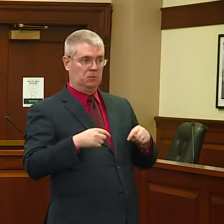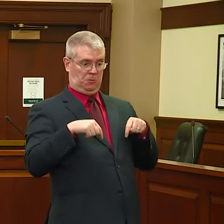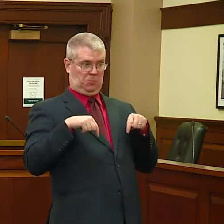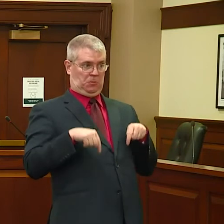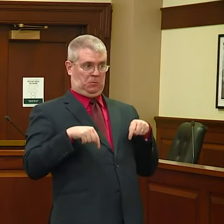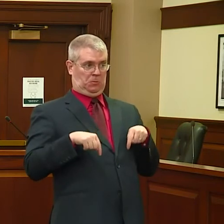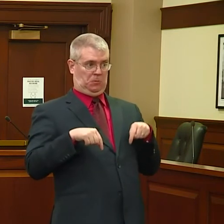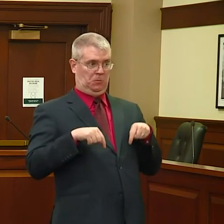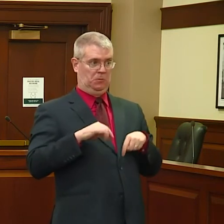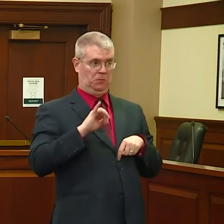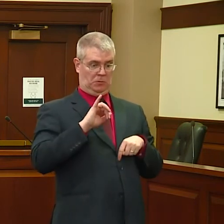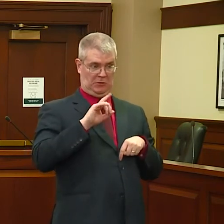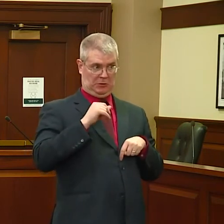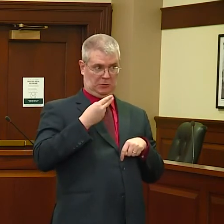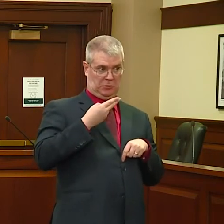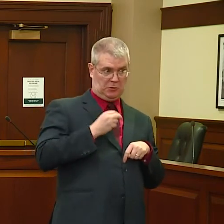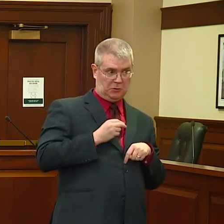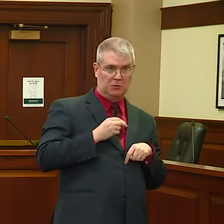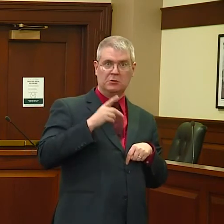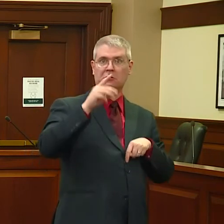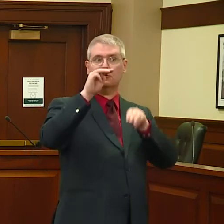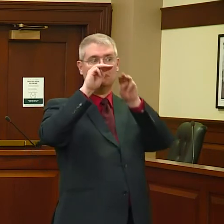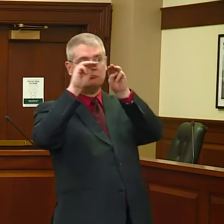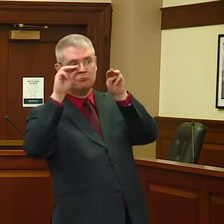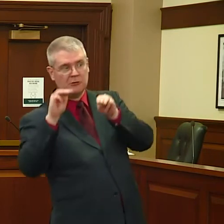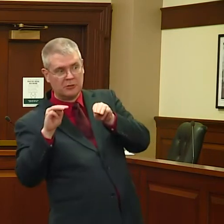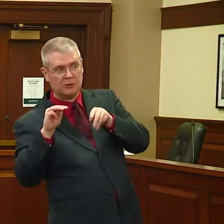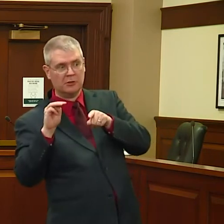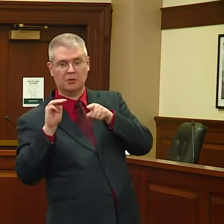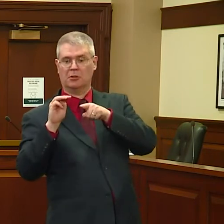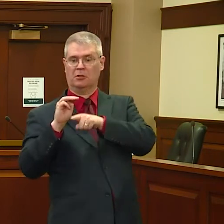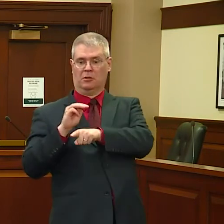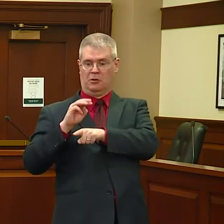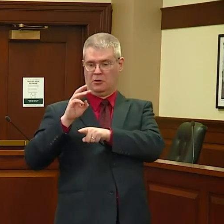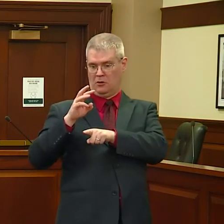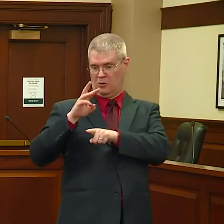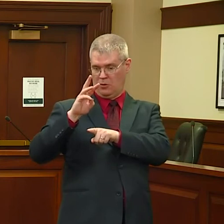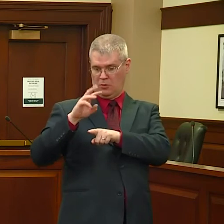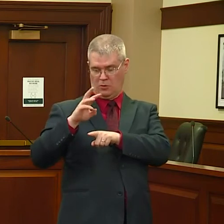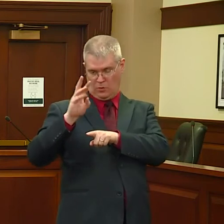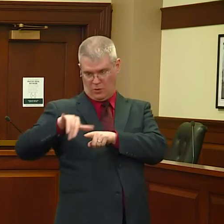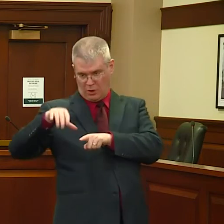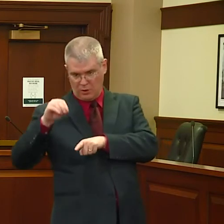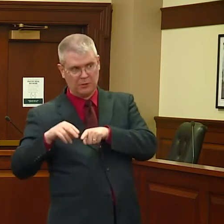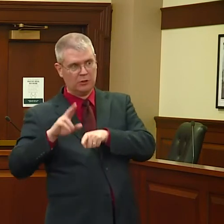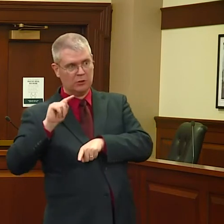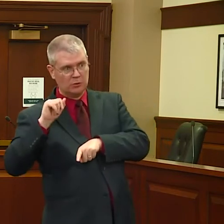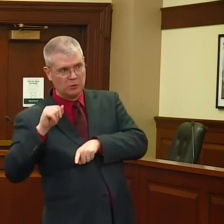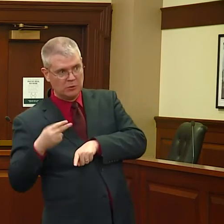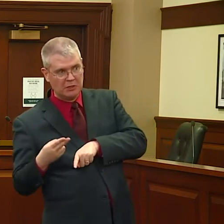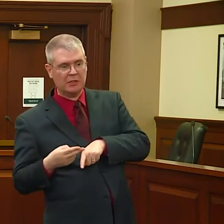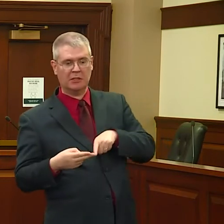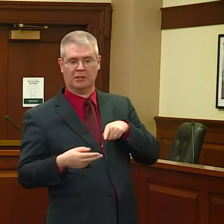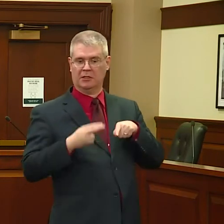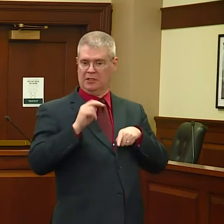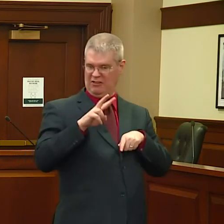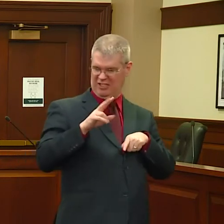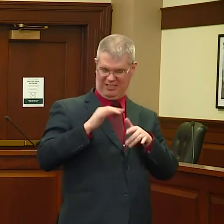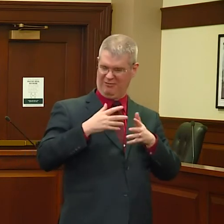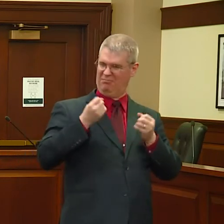Wyoming, and Montana, and that we have a lot of commerce, a lot of trade, and a lot of people that go back and forth. So the efficacy of that would